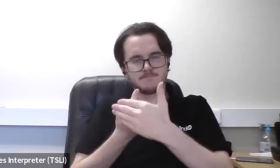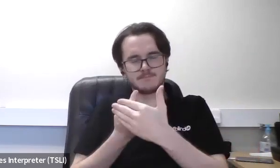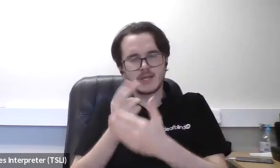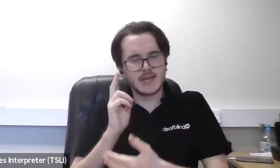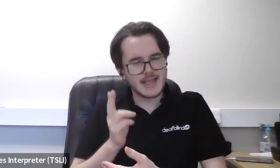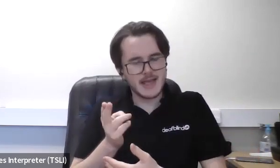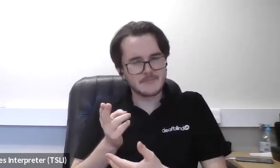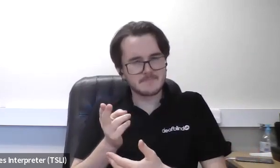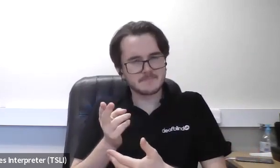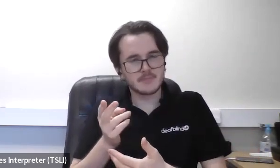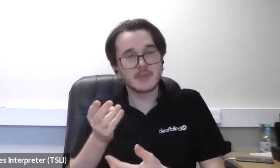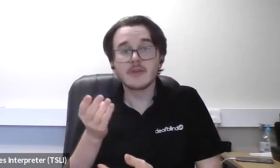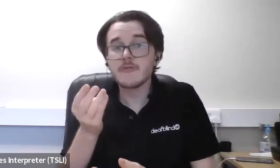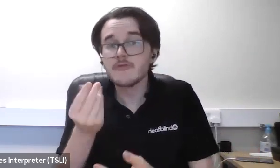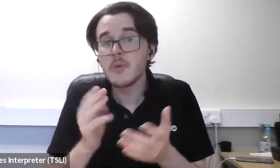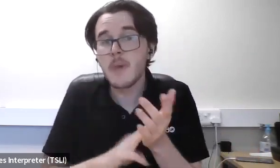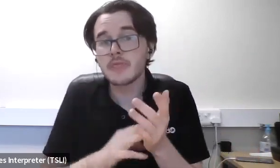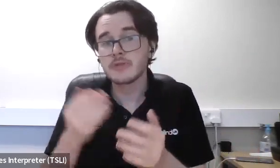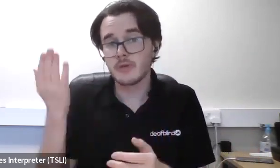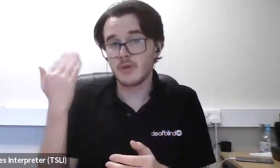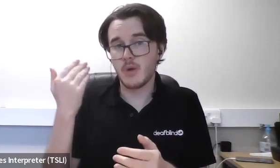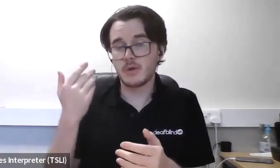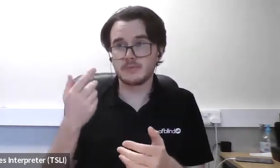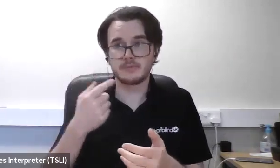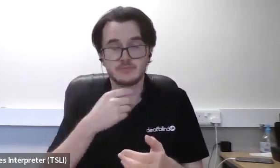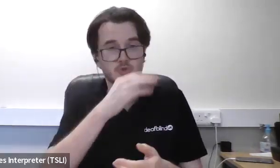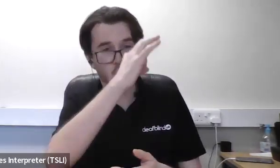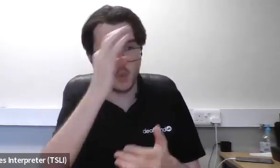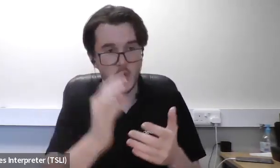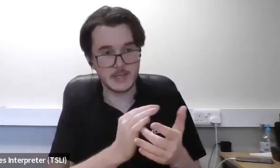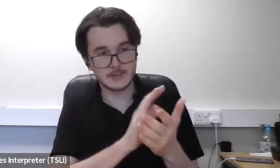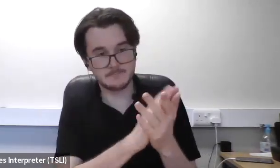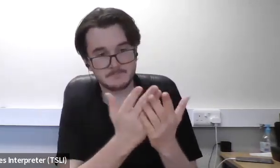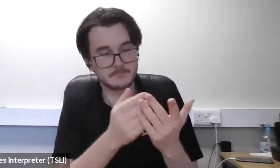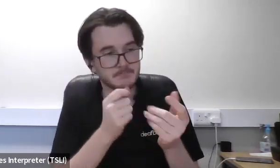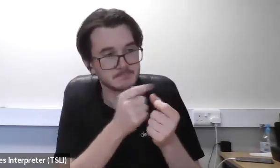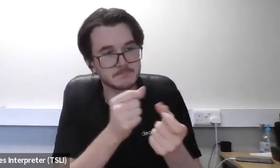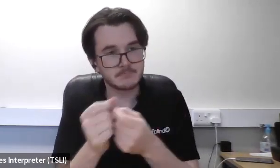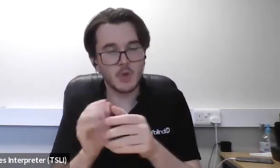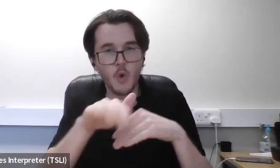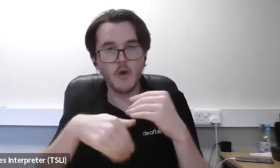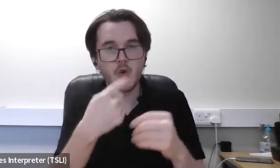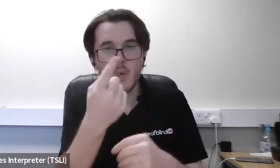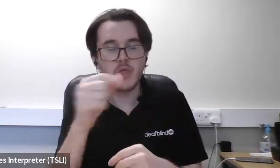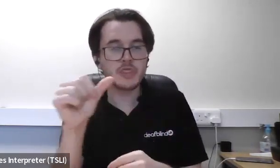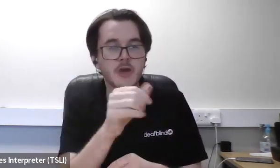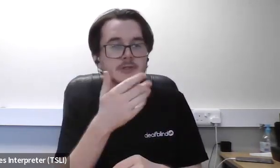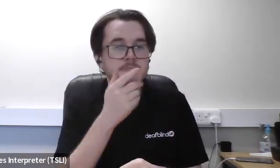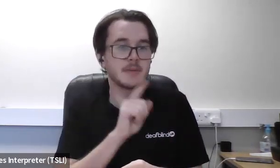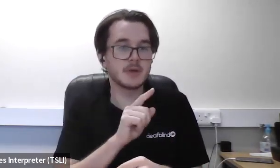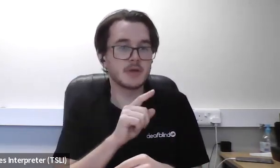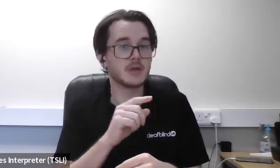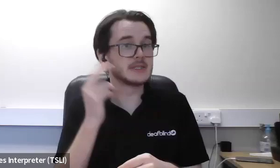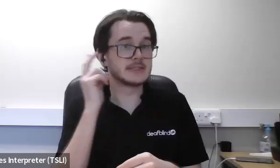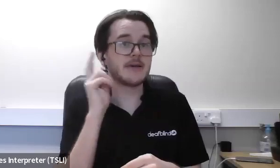Now, a few months ago, we conducted a survey of over 1,000 people with some level of dual sensory loss, that's sight and